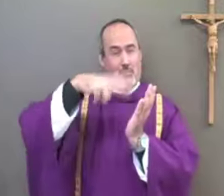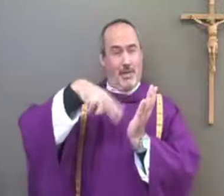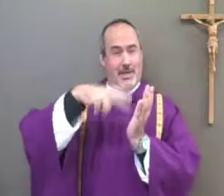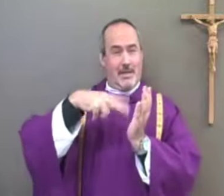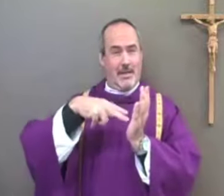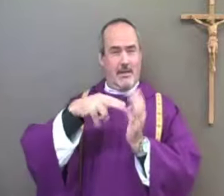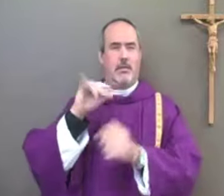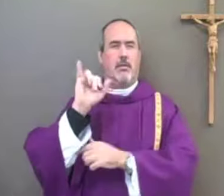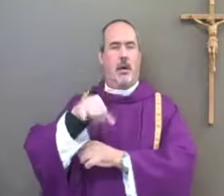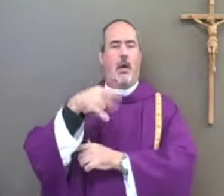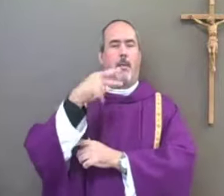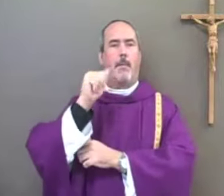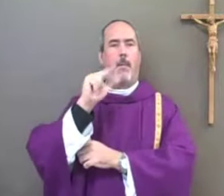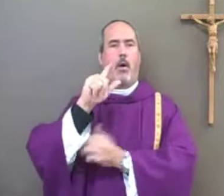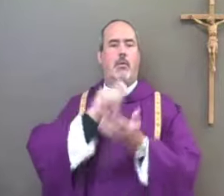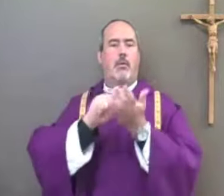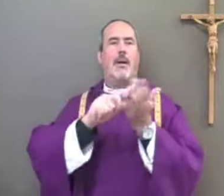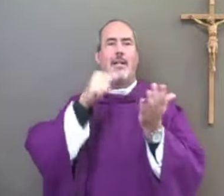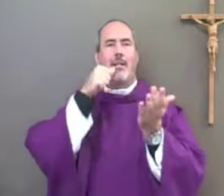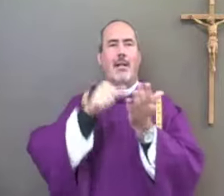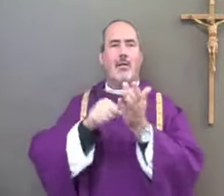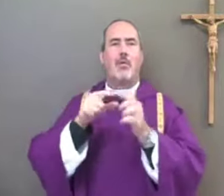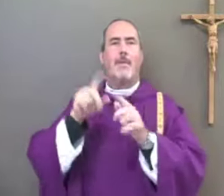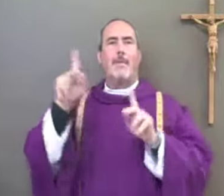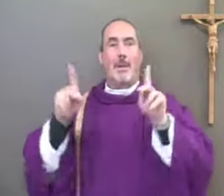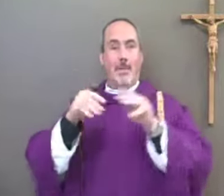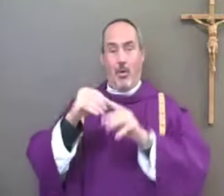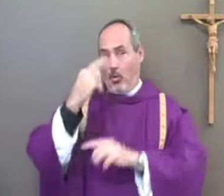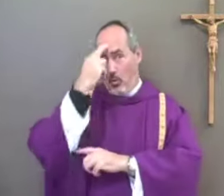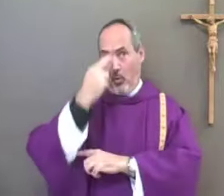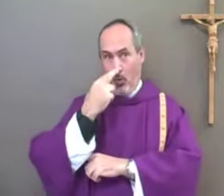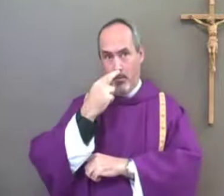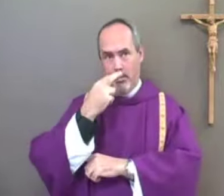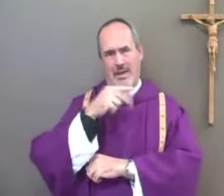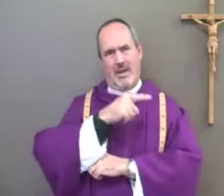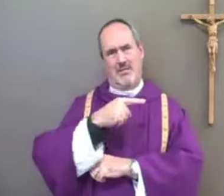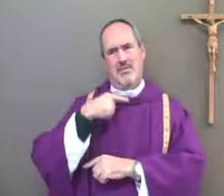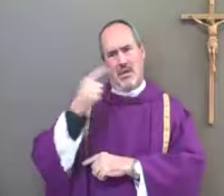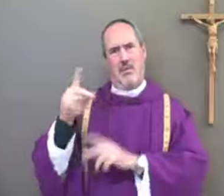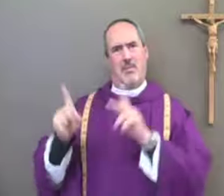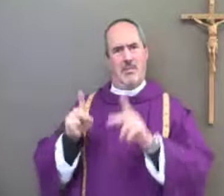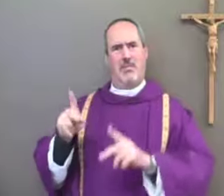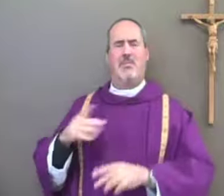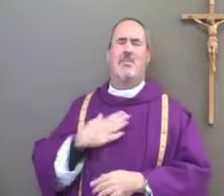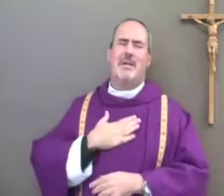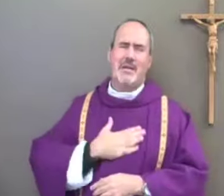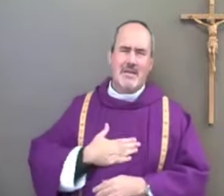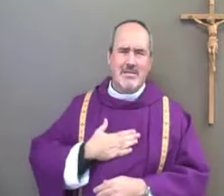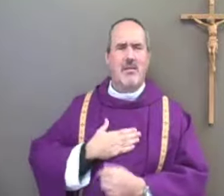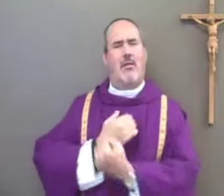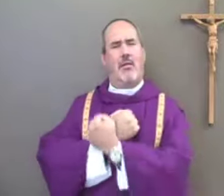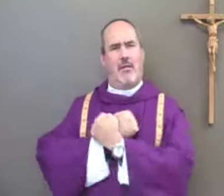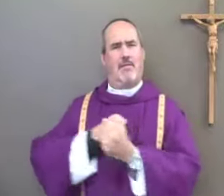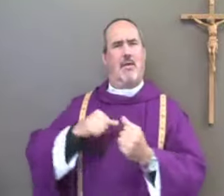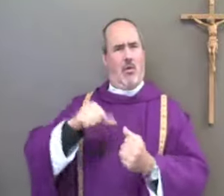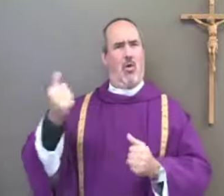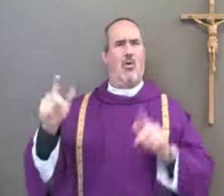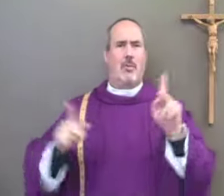Today's second reading is one where Paul writes a letter to the people of Rome, telling them to please